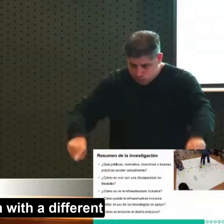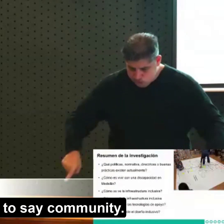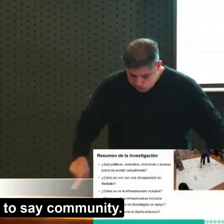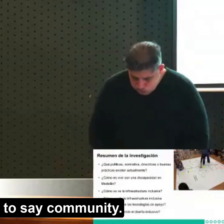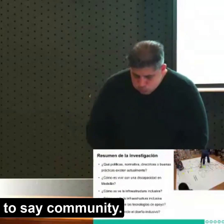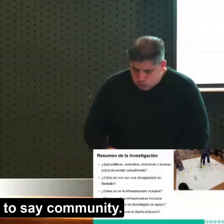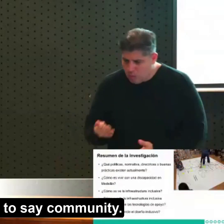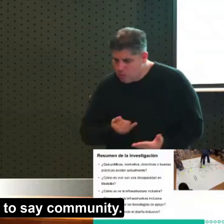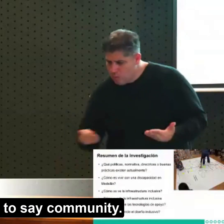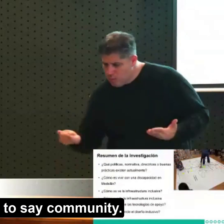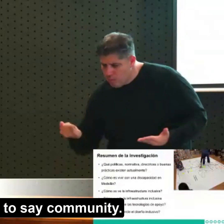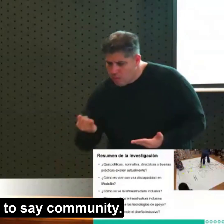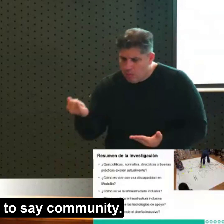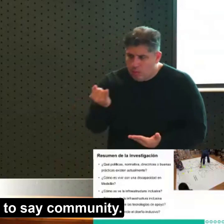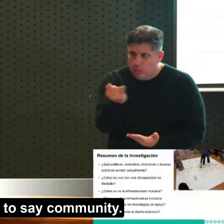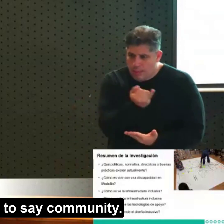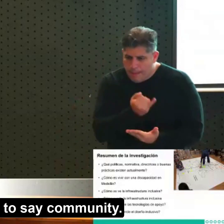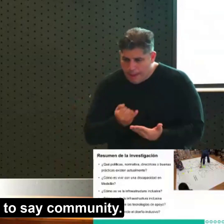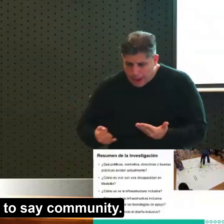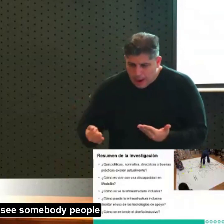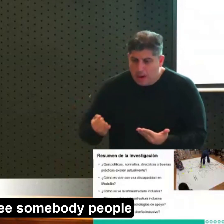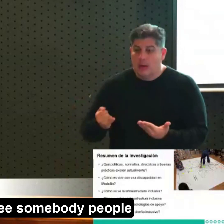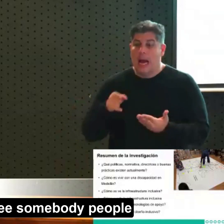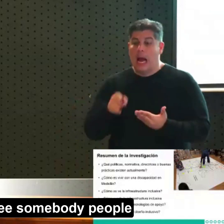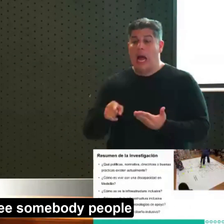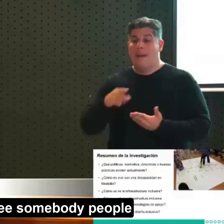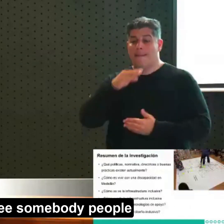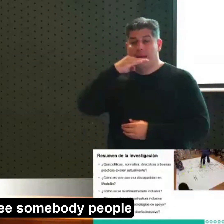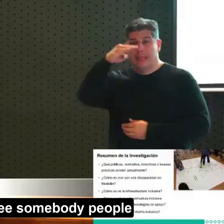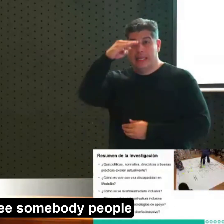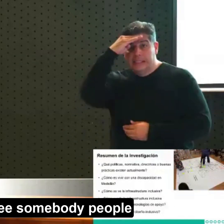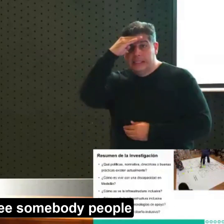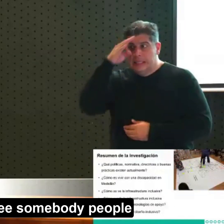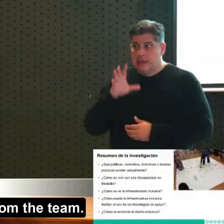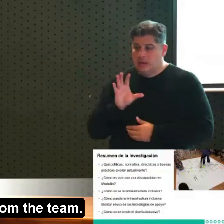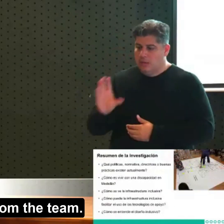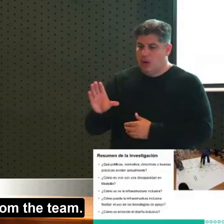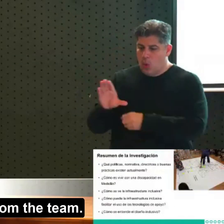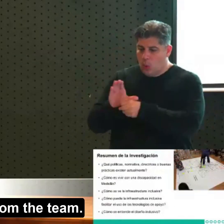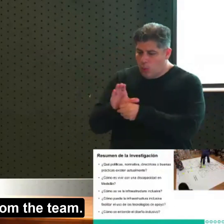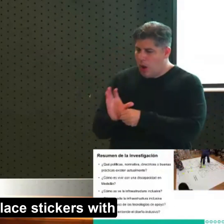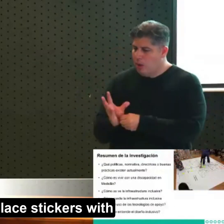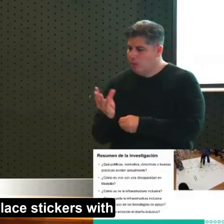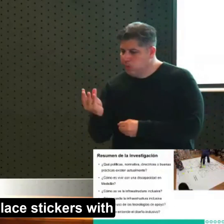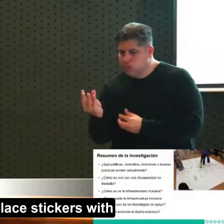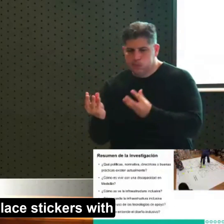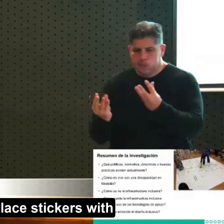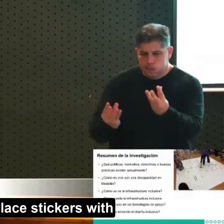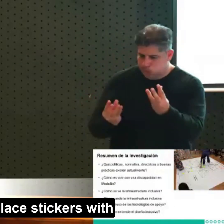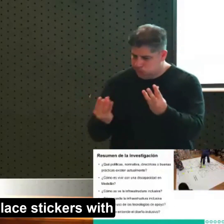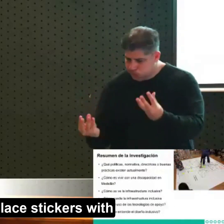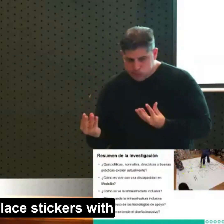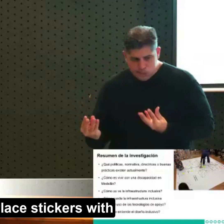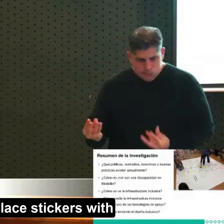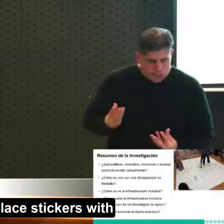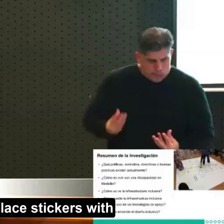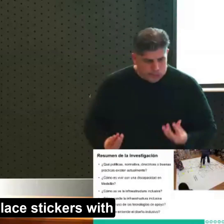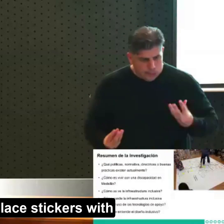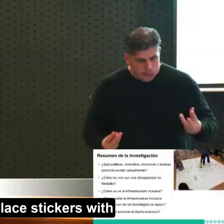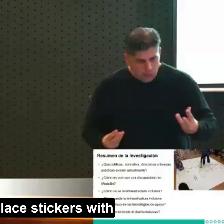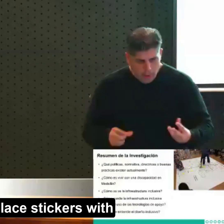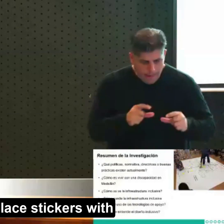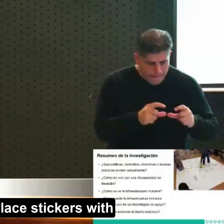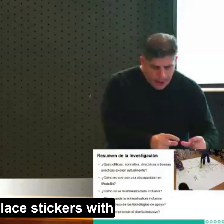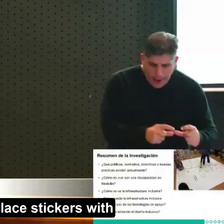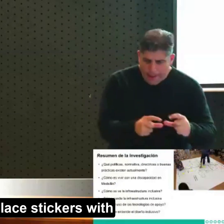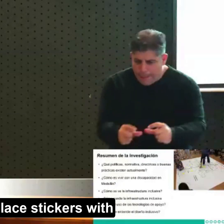different counties, so to say, communities, and we could see people from the team helping